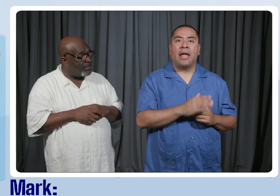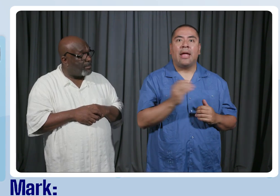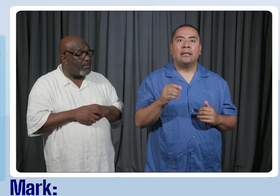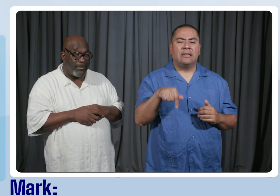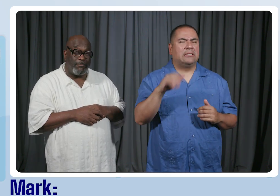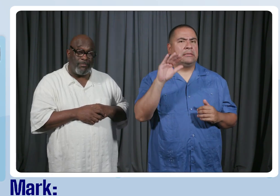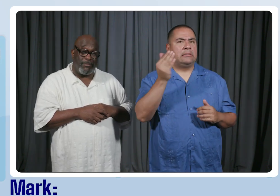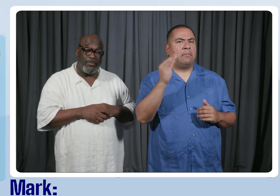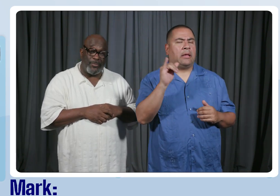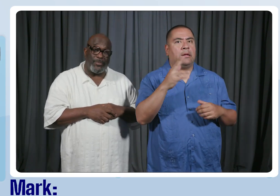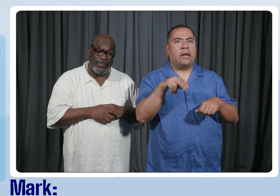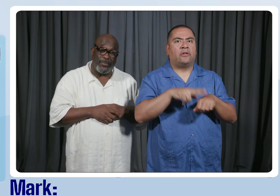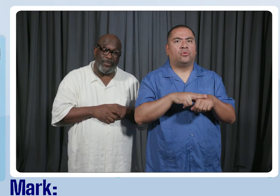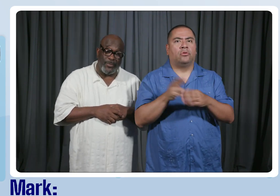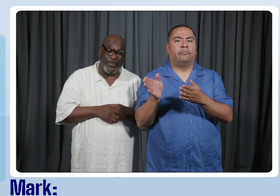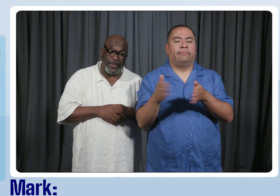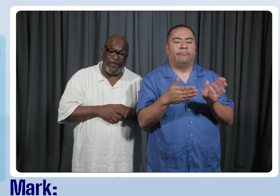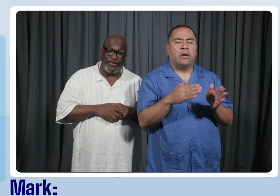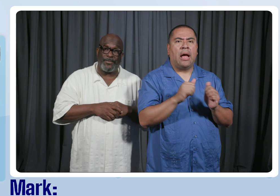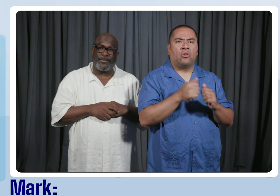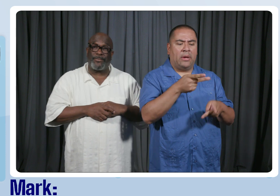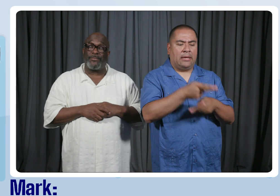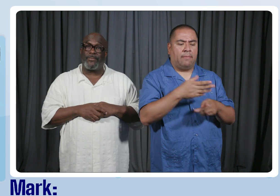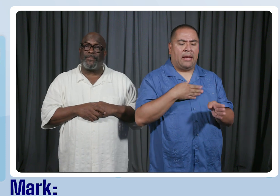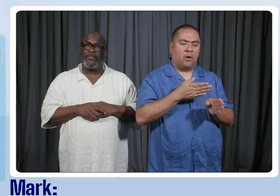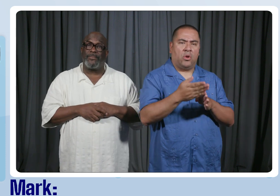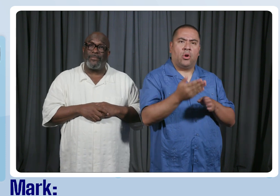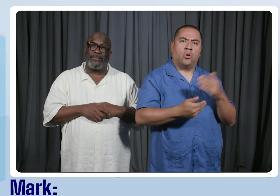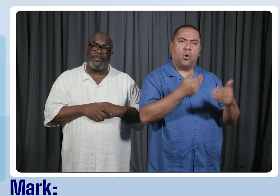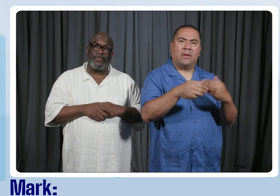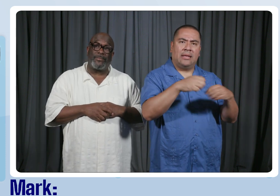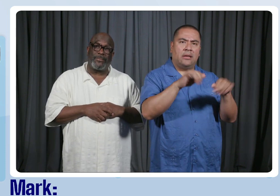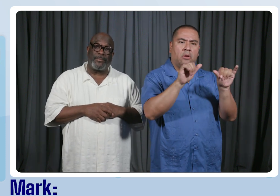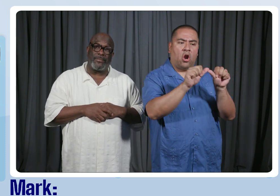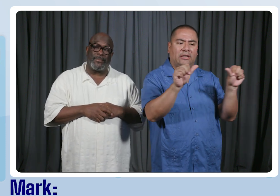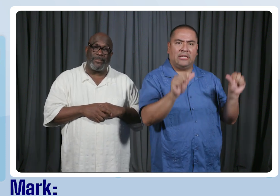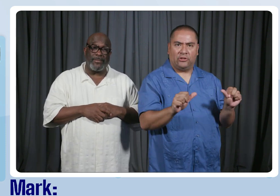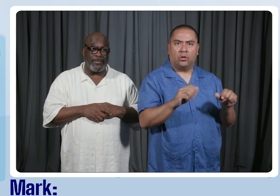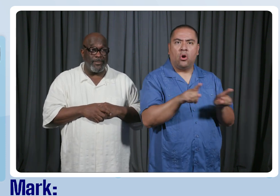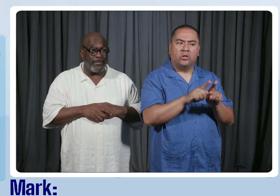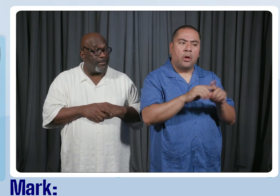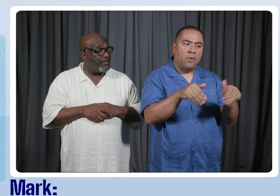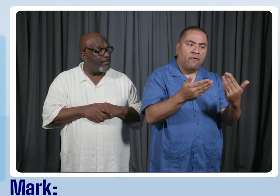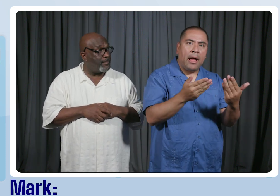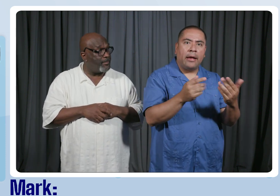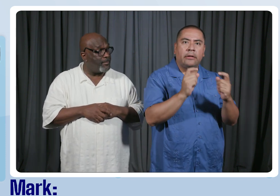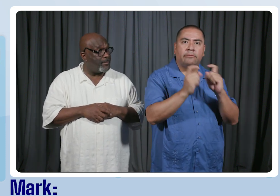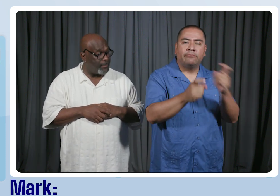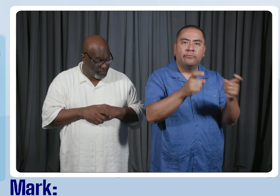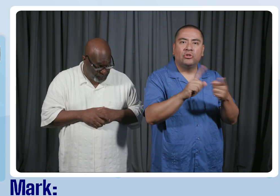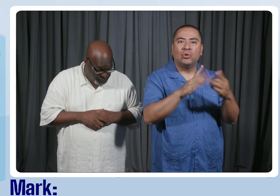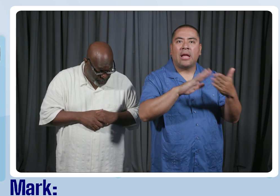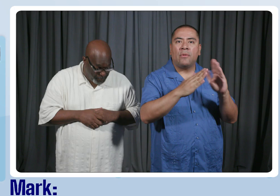this seemed like just a natural progression of how do I keep my career going in architecture, but also provide and give back to the community. And this is